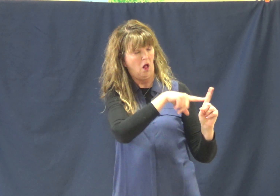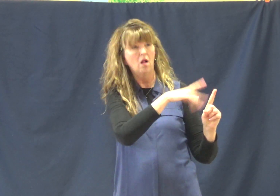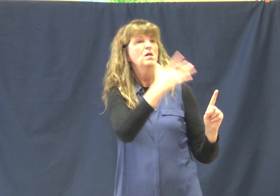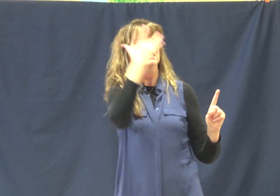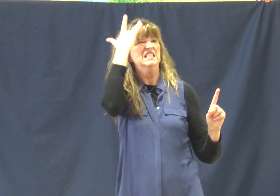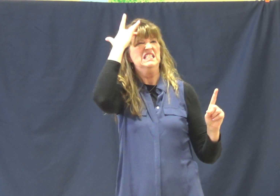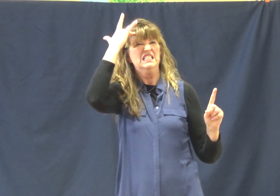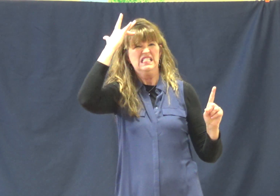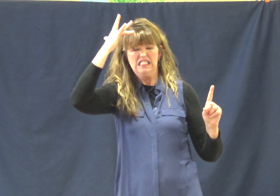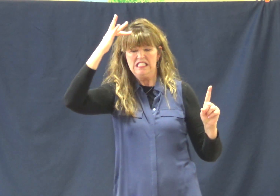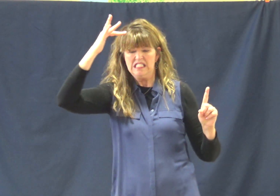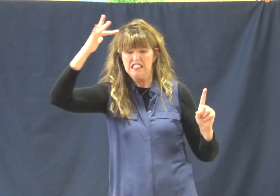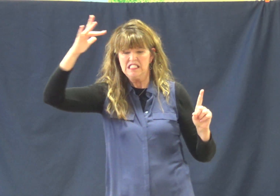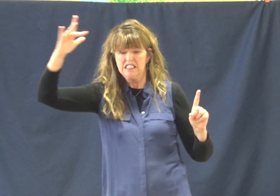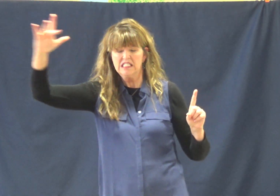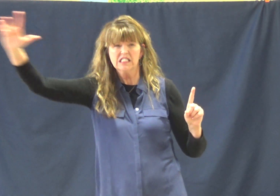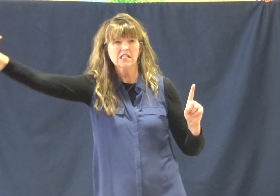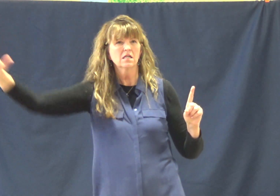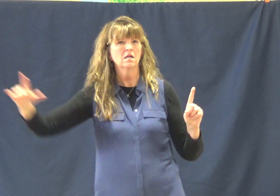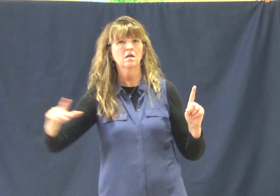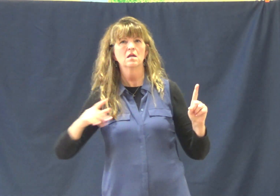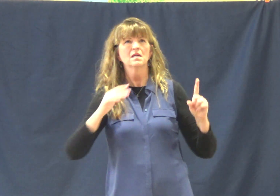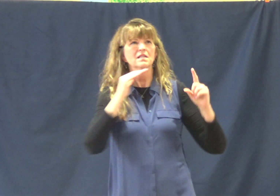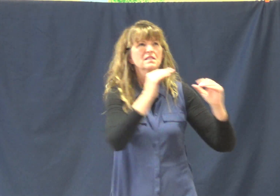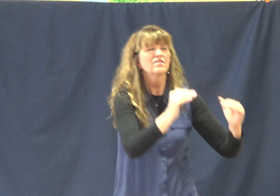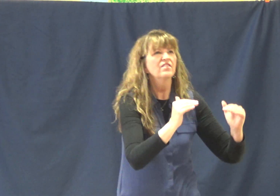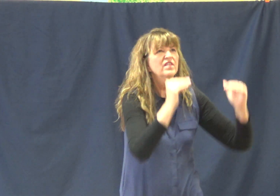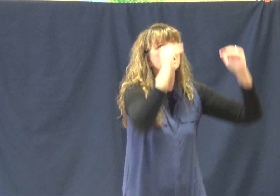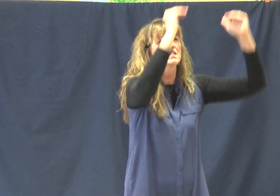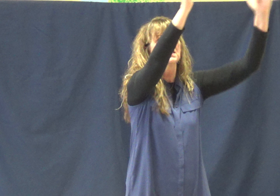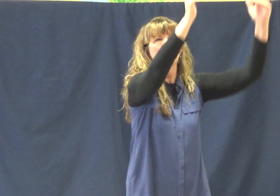So Saul was very intelligent